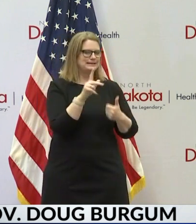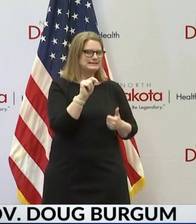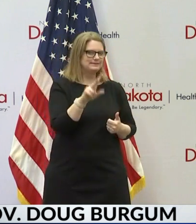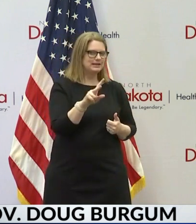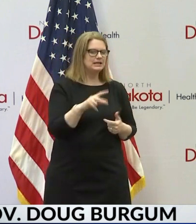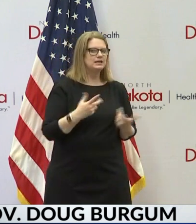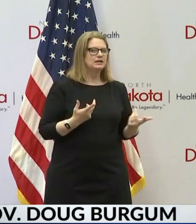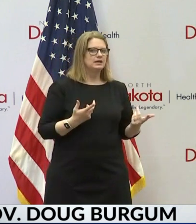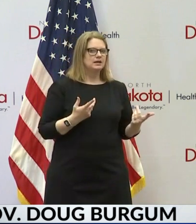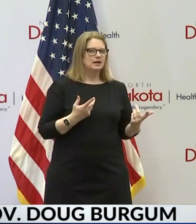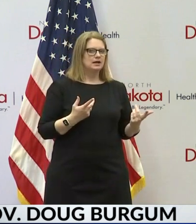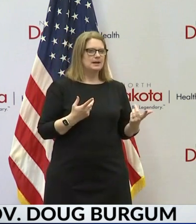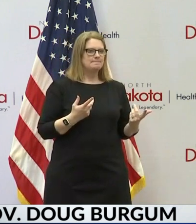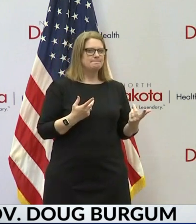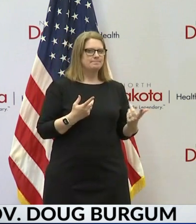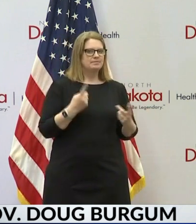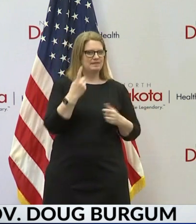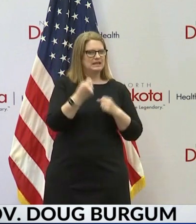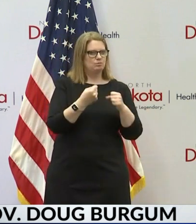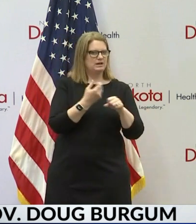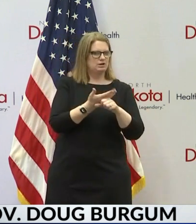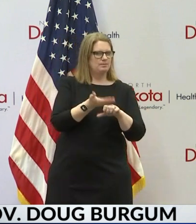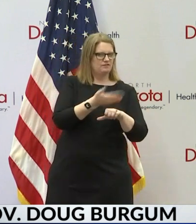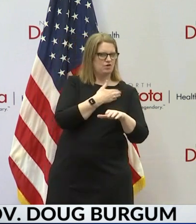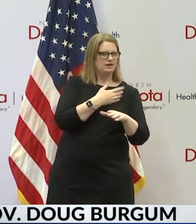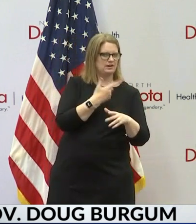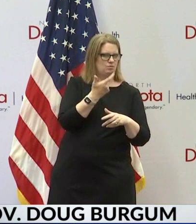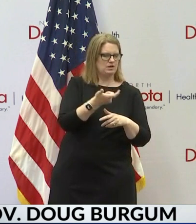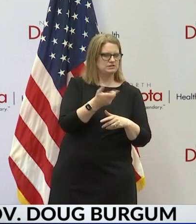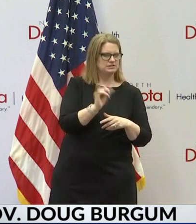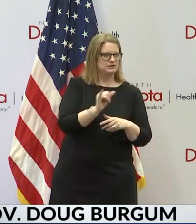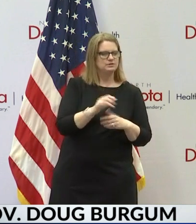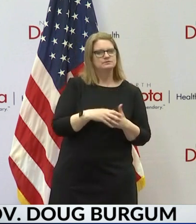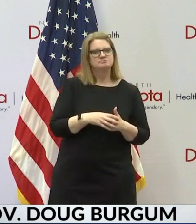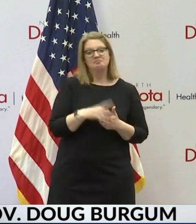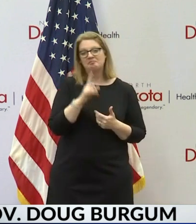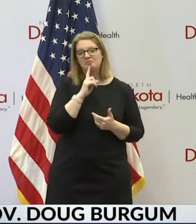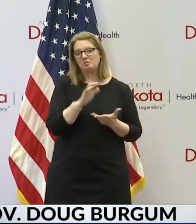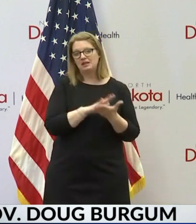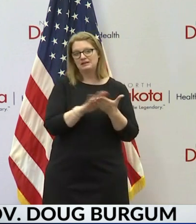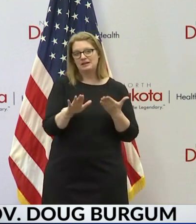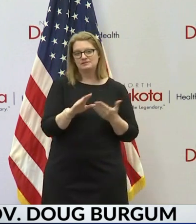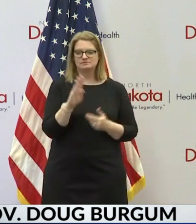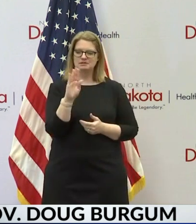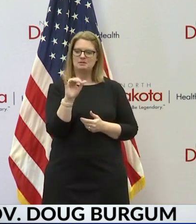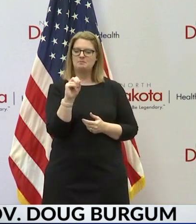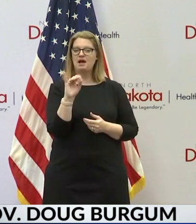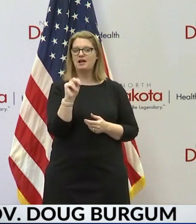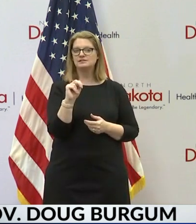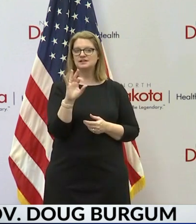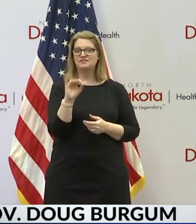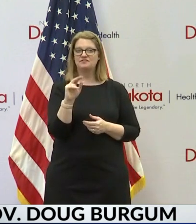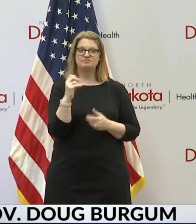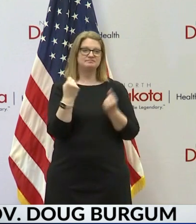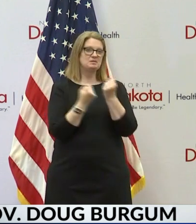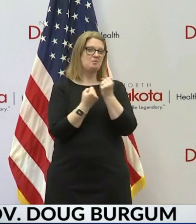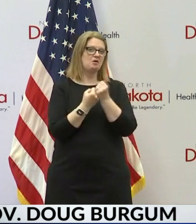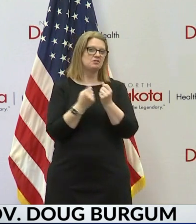know that was the case from the year before. And so it's nice that we've got a Bison fan in the White